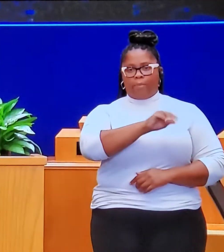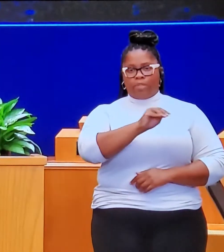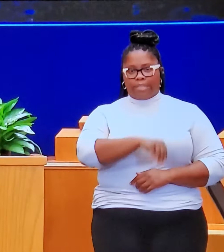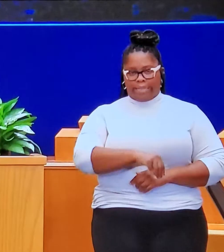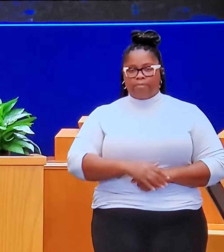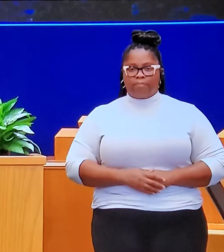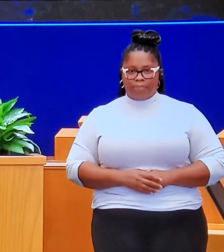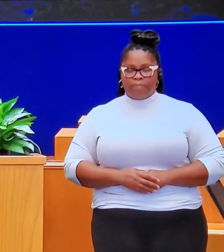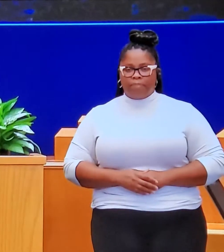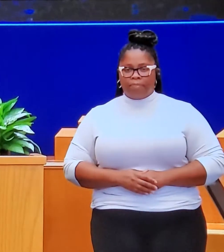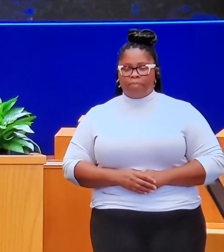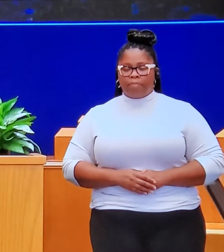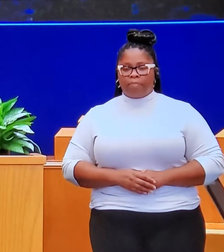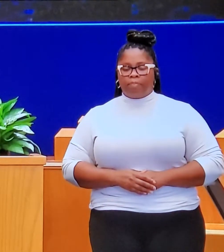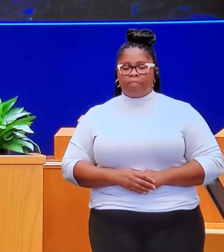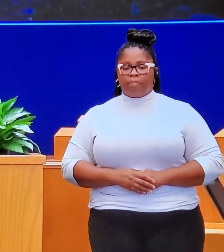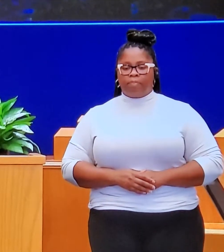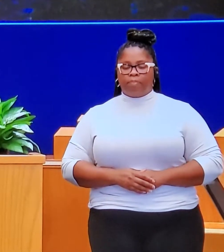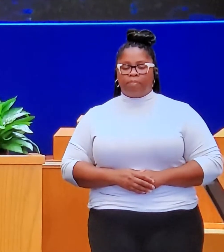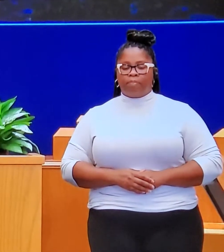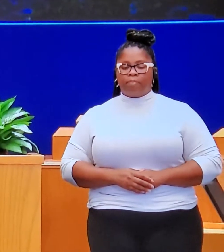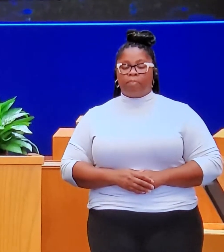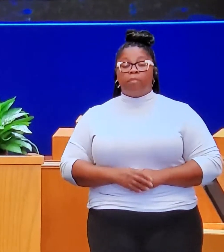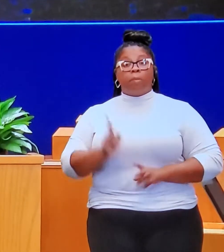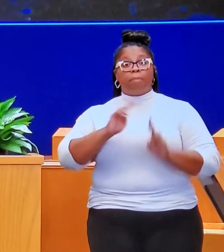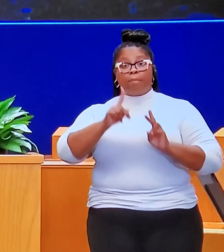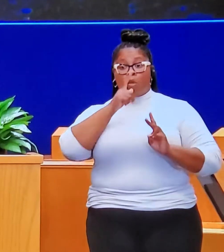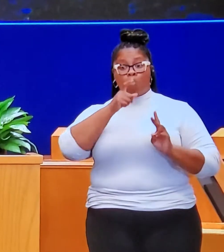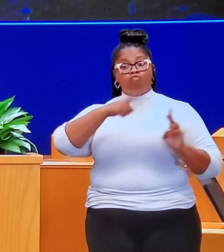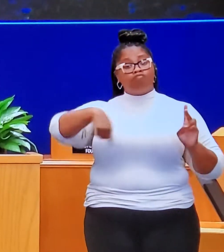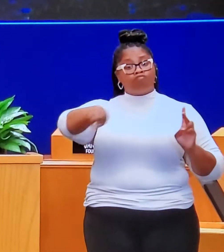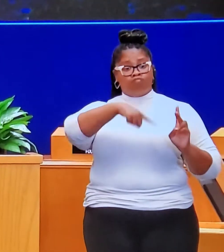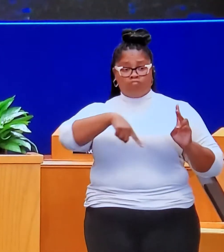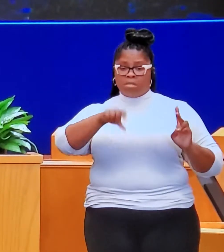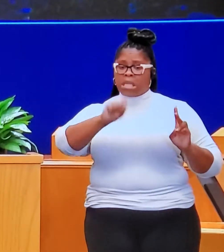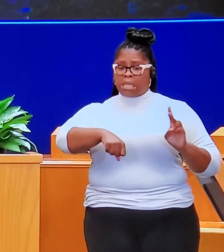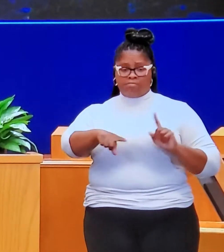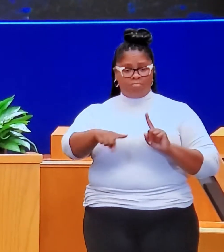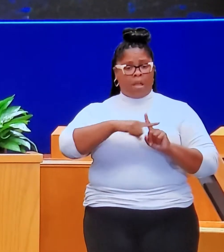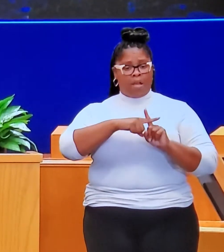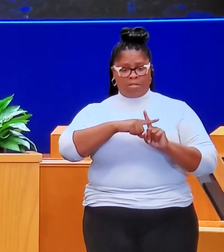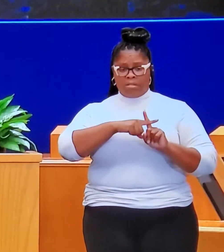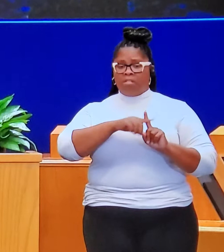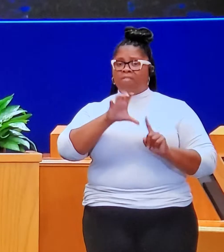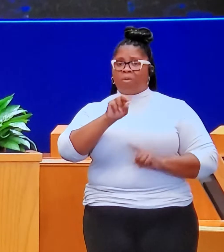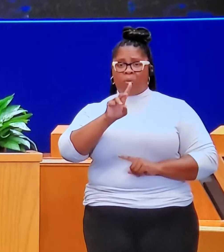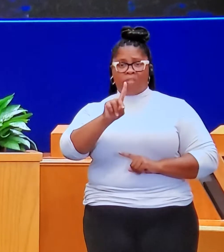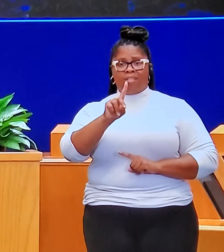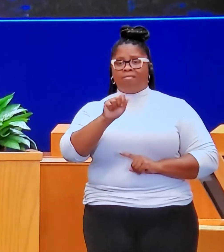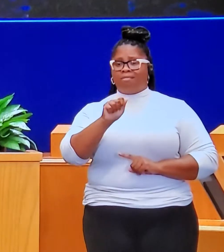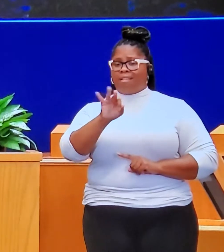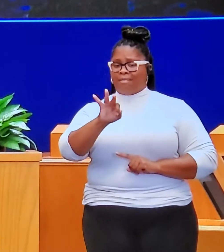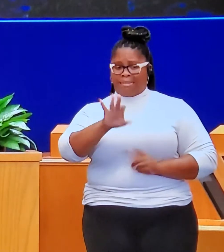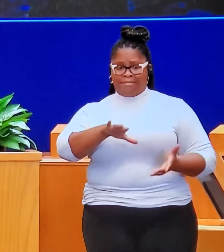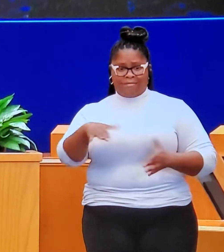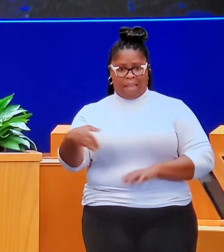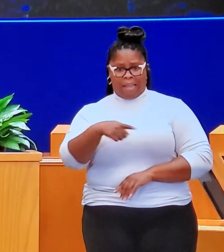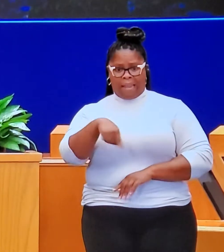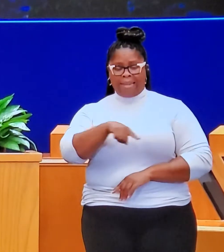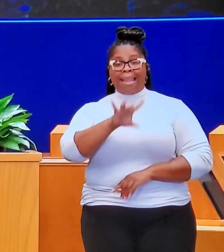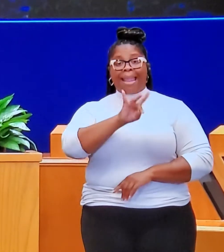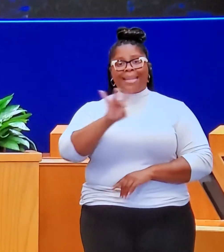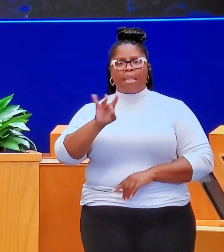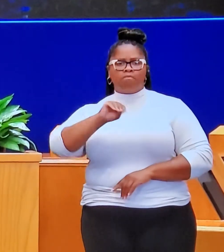88% of the people who have been who are positive for COVID-19 and have died did have underlying